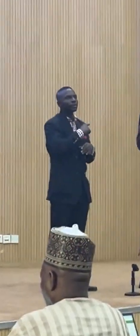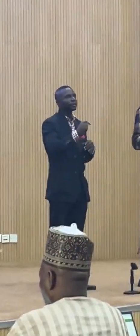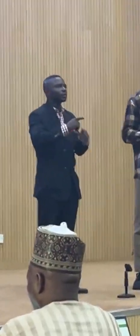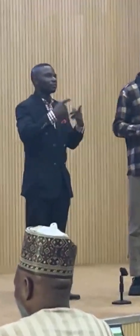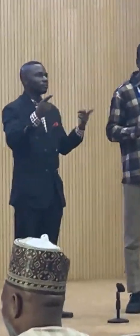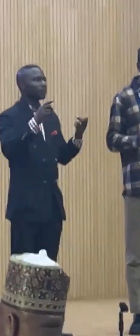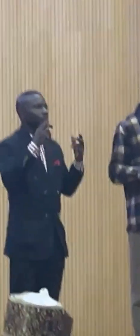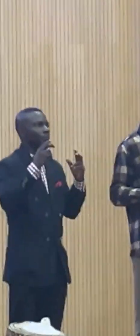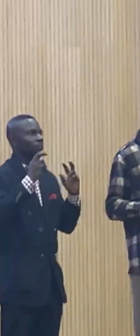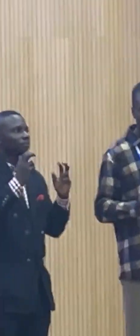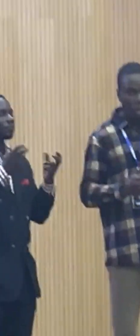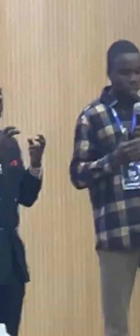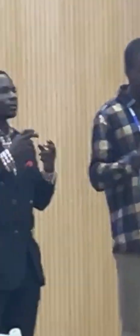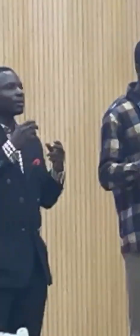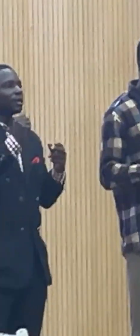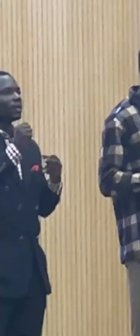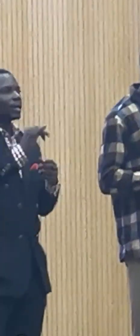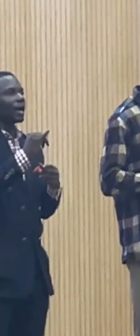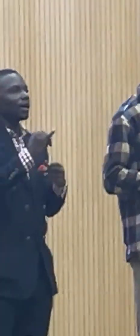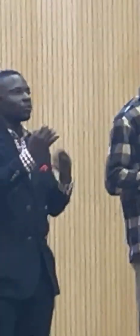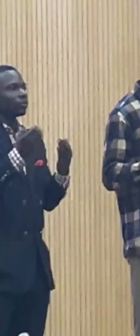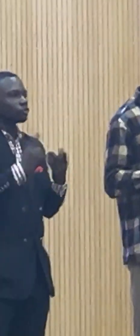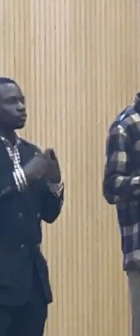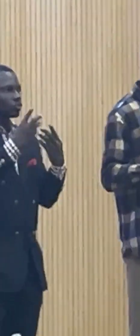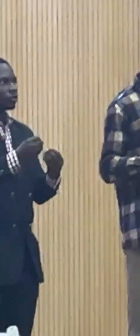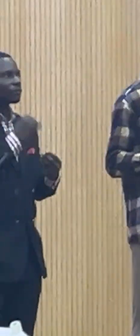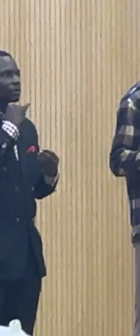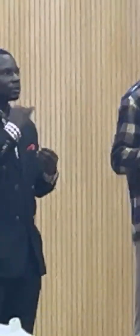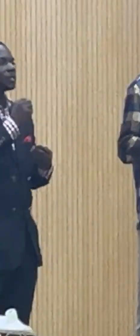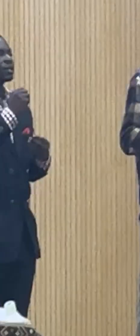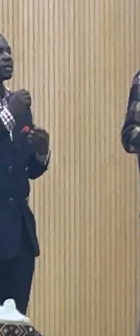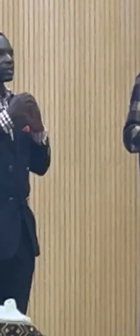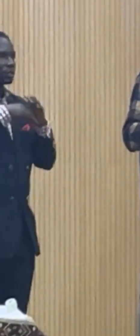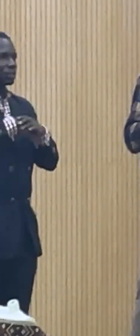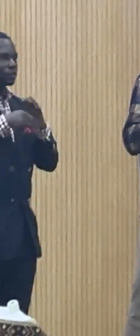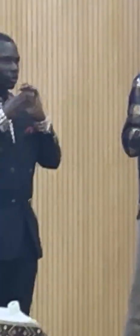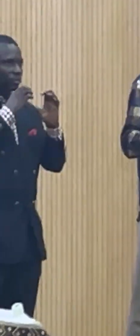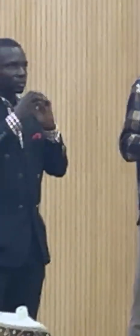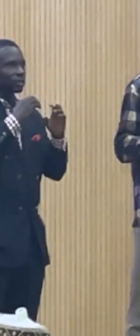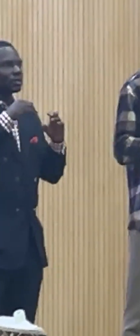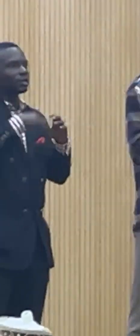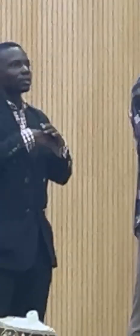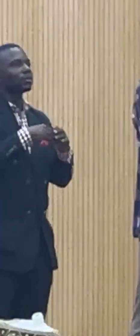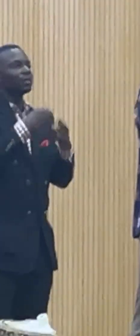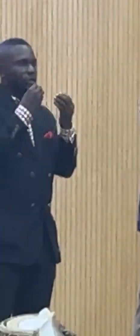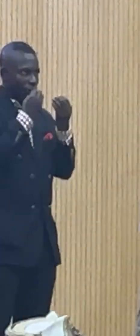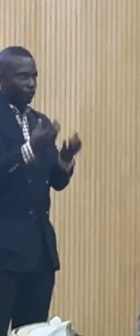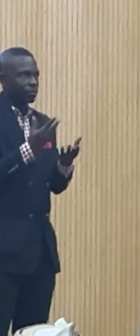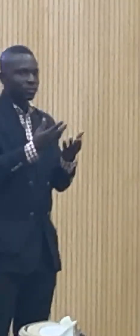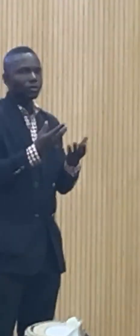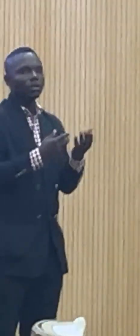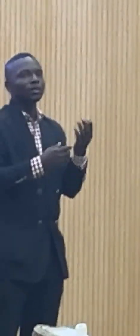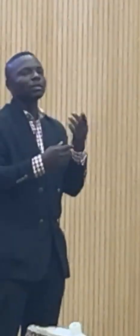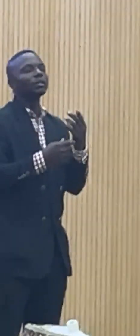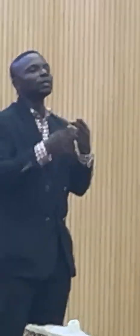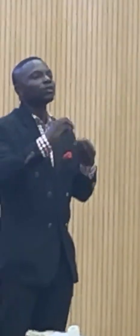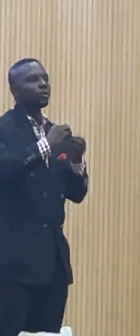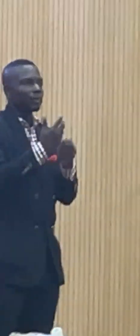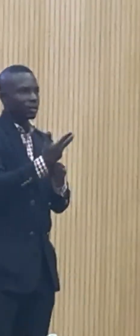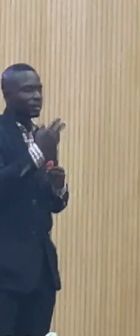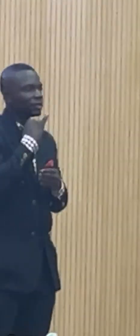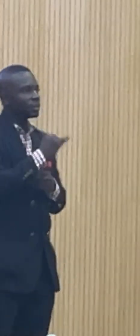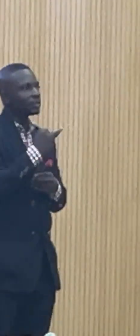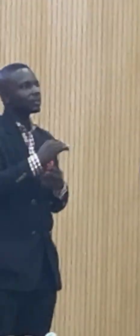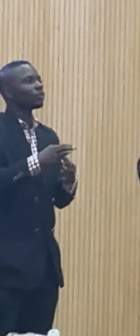big problems AI Master tends to solve. Number one is in terms of communication. Number two is in terms of information. Number three is in terms